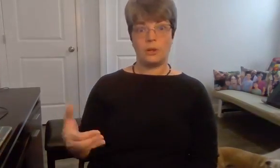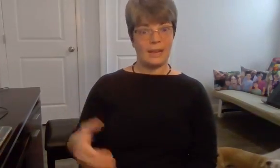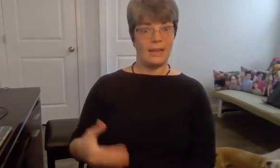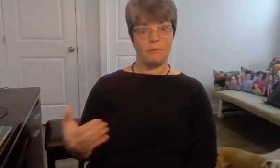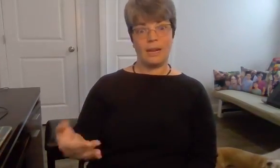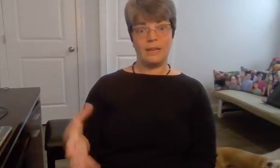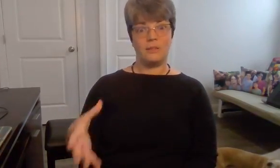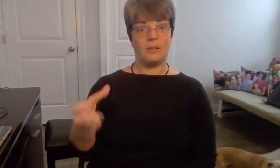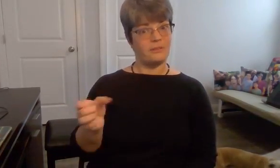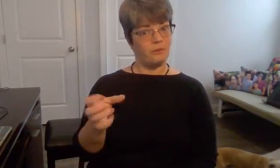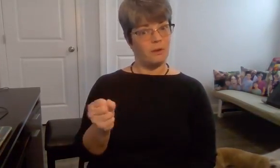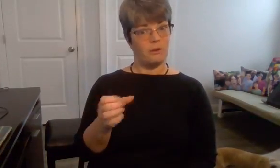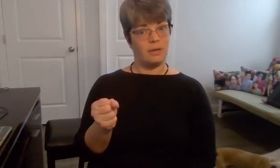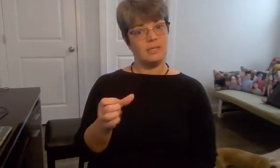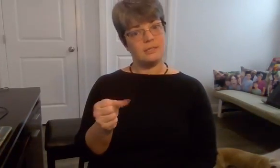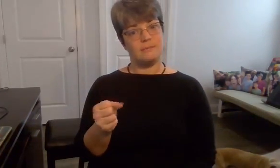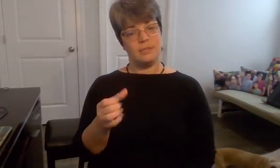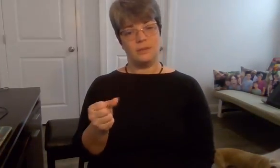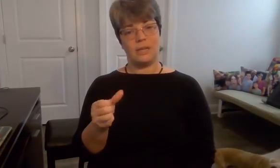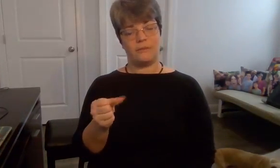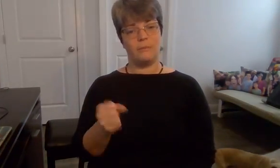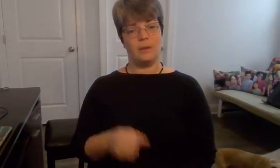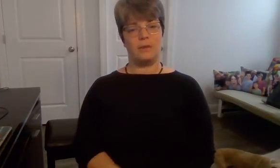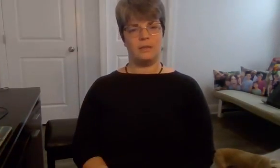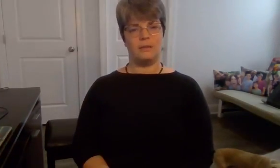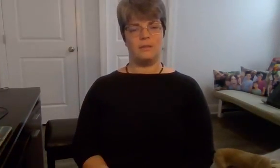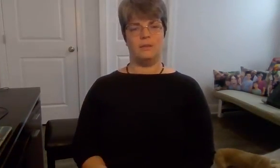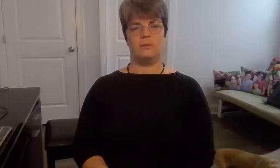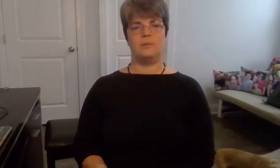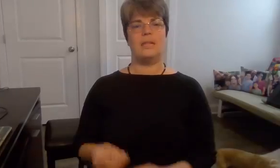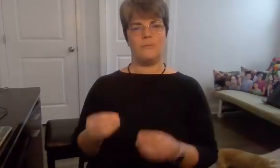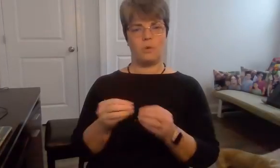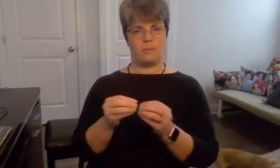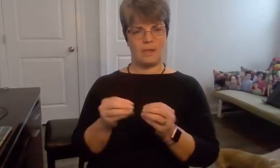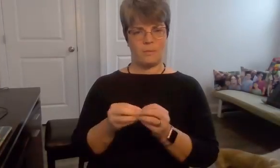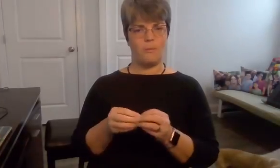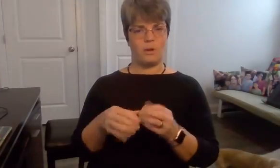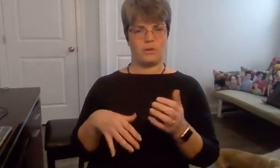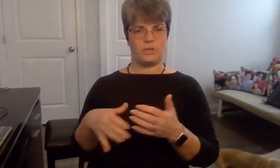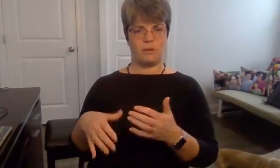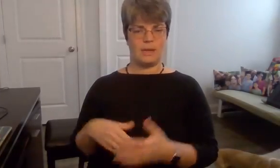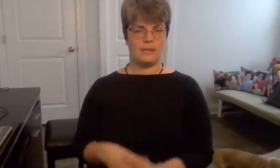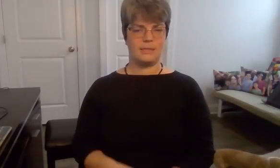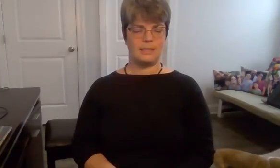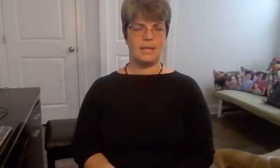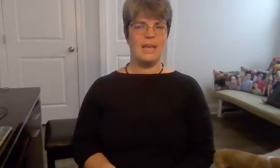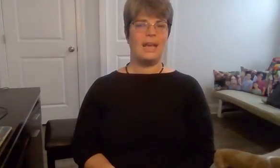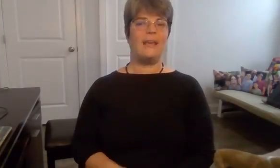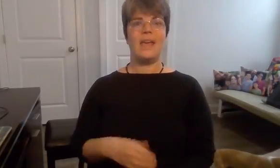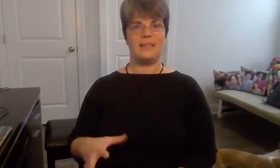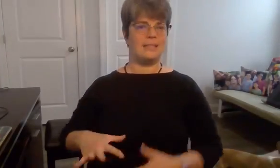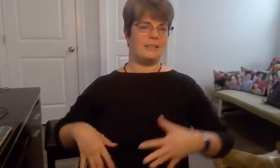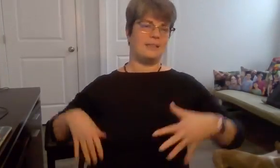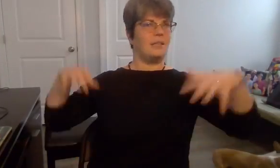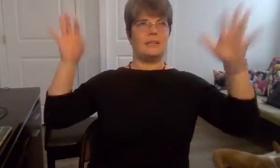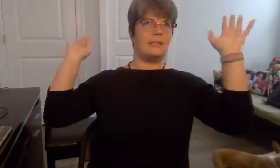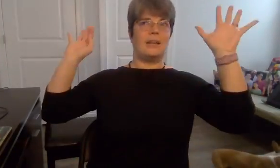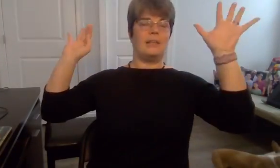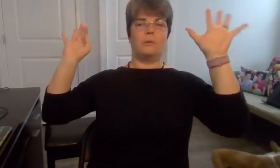getting it right. They'll ask for milk when it's, time for milk, and they'll say more when they want more. It'll start making sense. And then it's like this, like signing